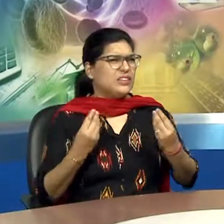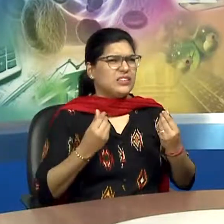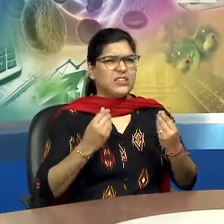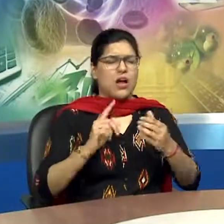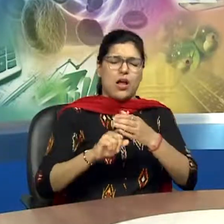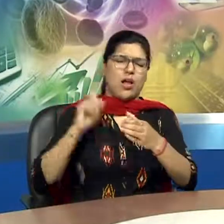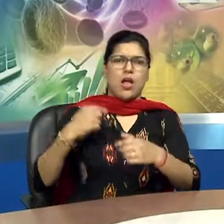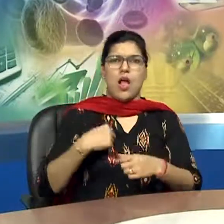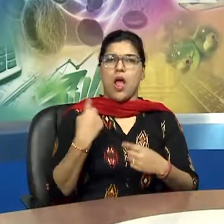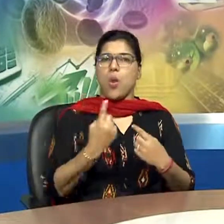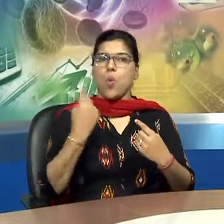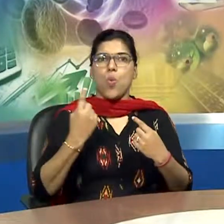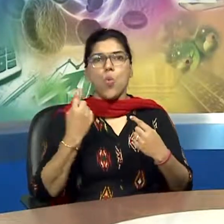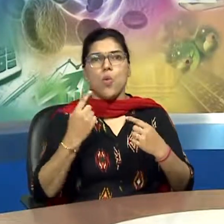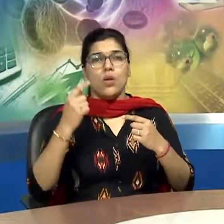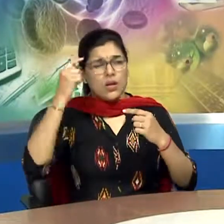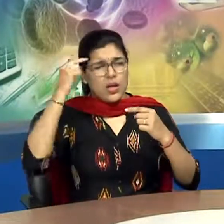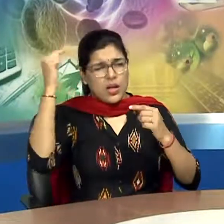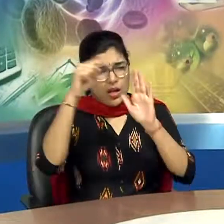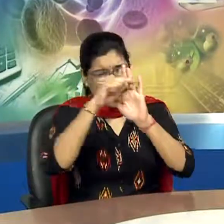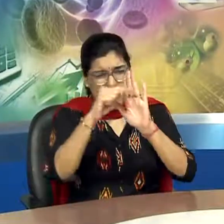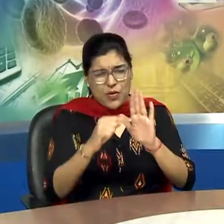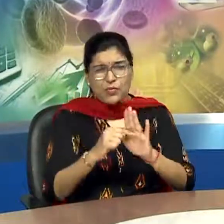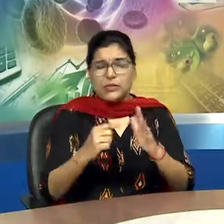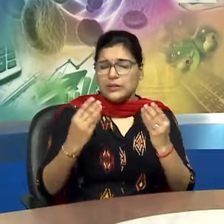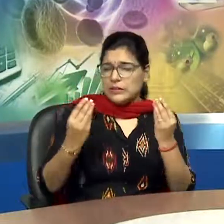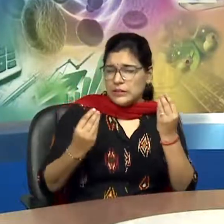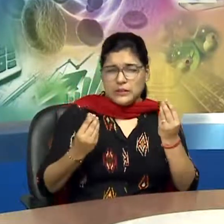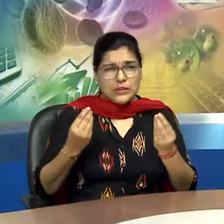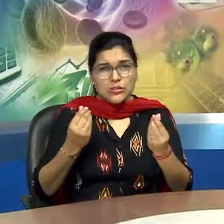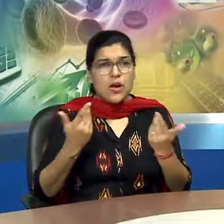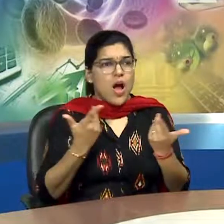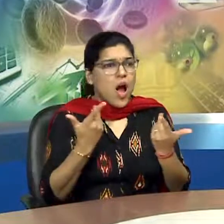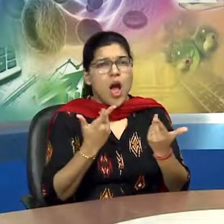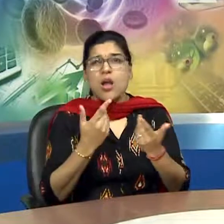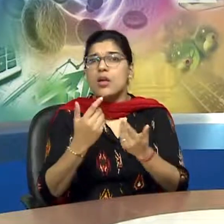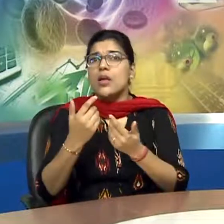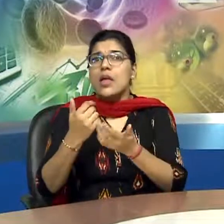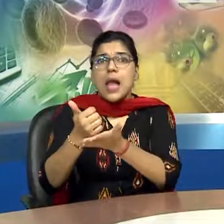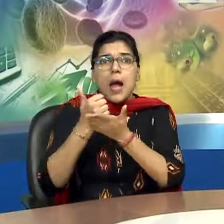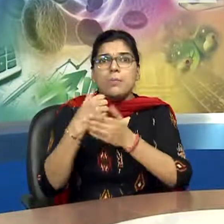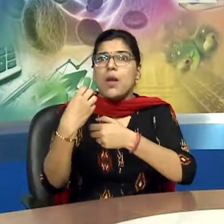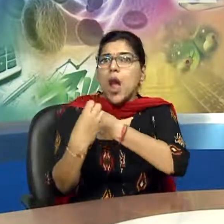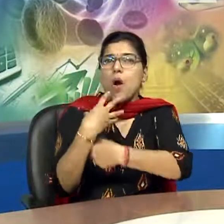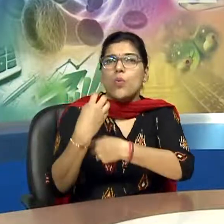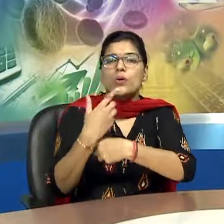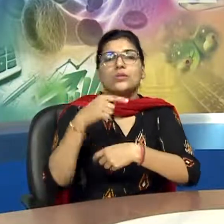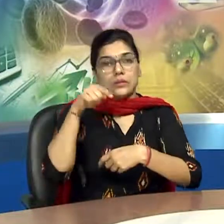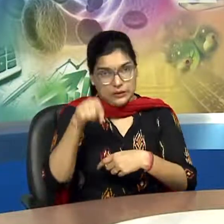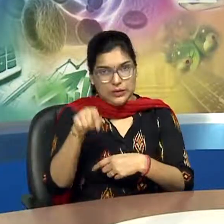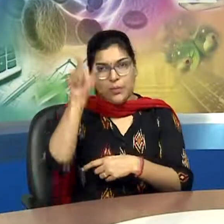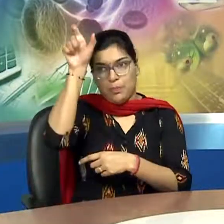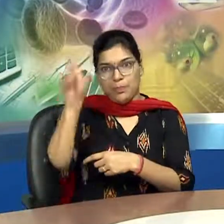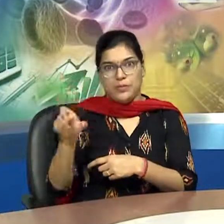When the person is feeling lonely and having all the negative thoughts and needs